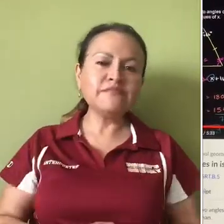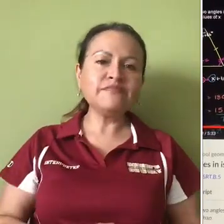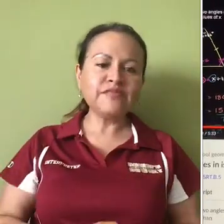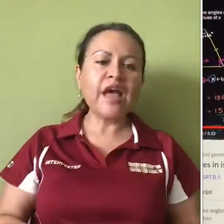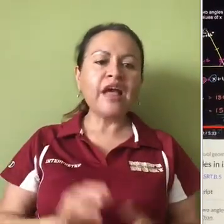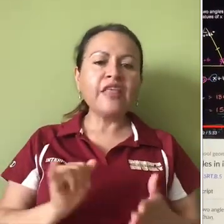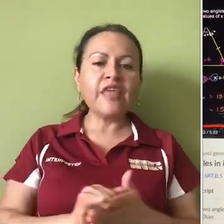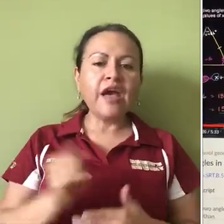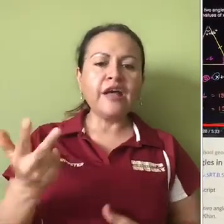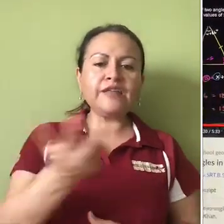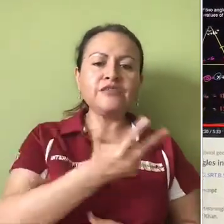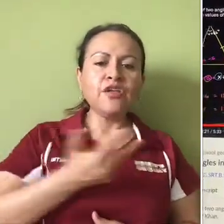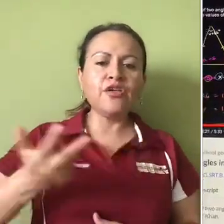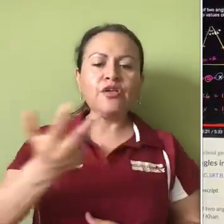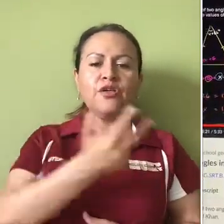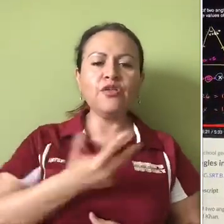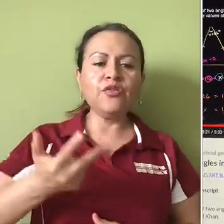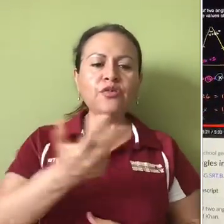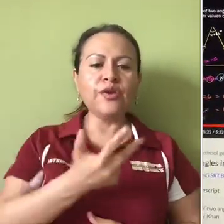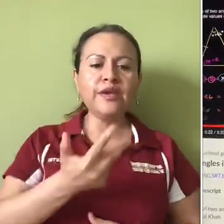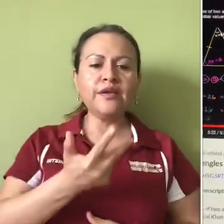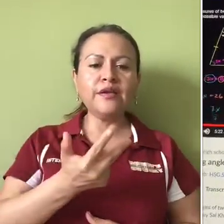These are the three